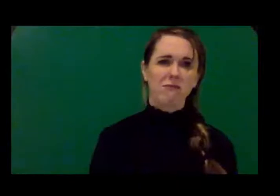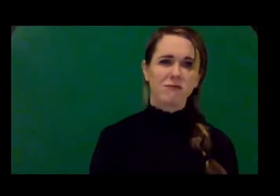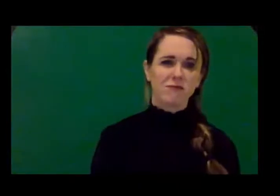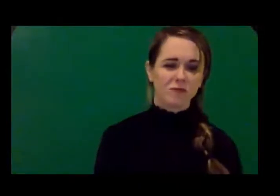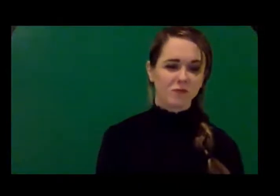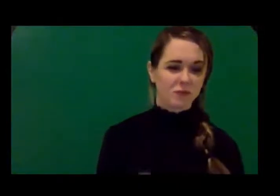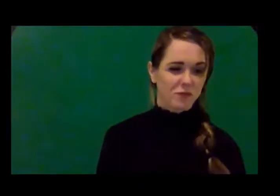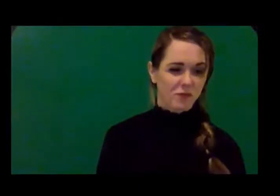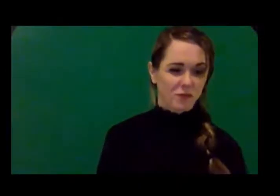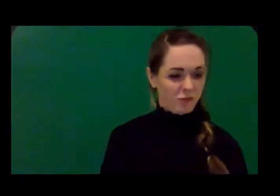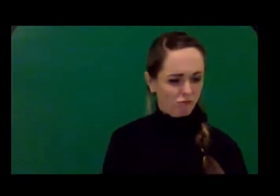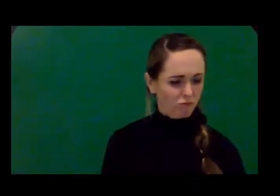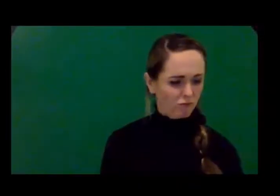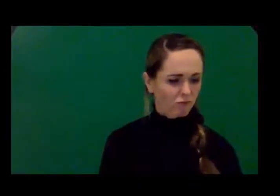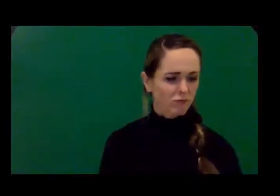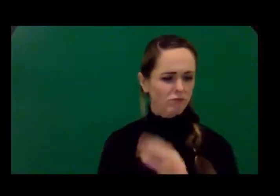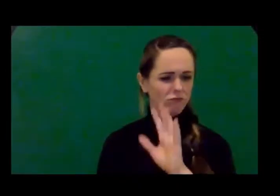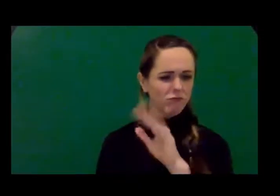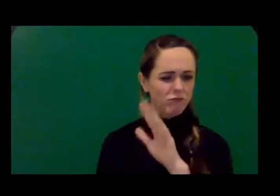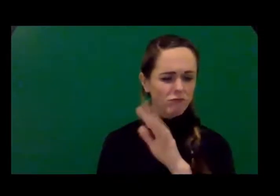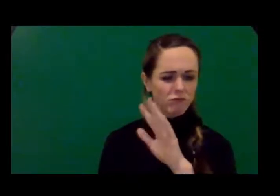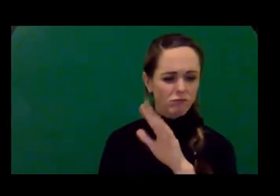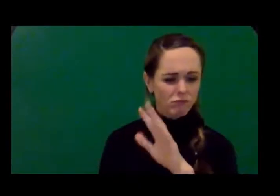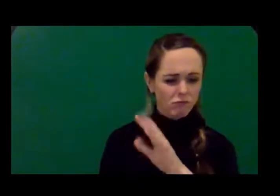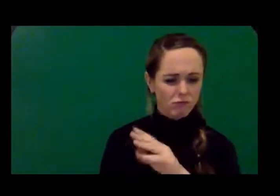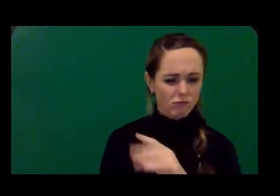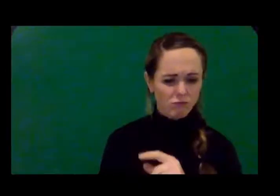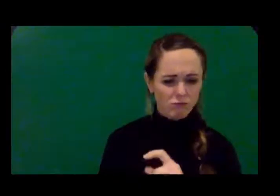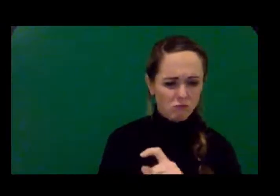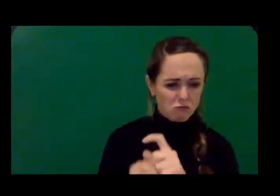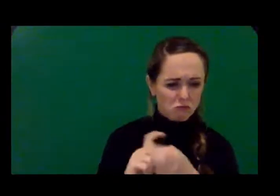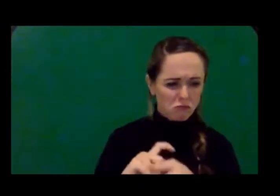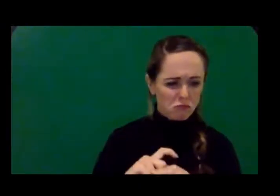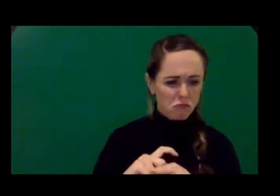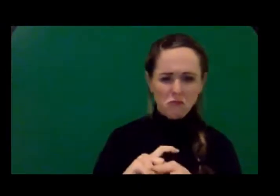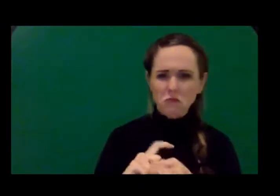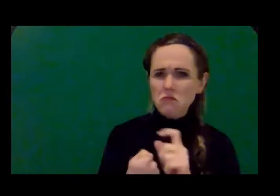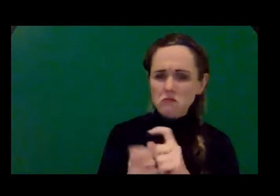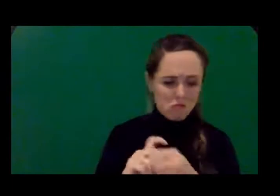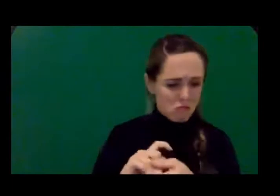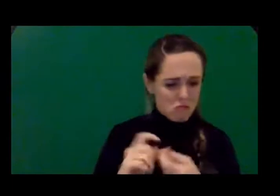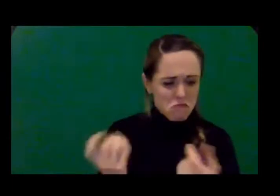He says, when you change, what will you be?